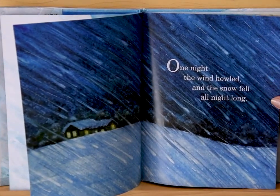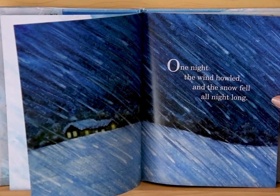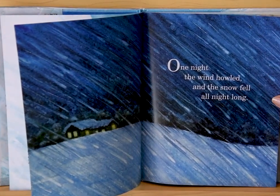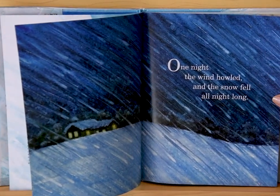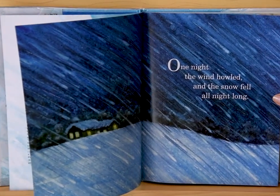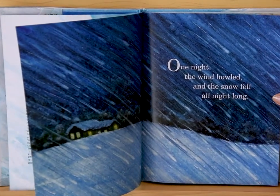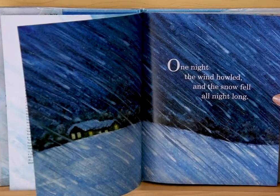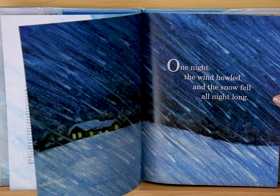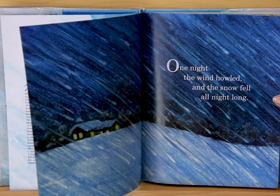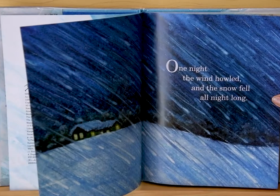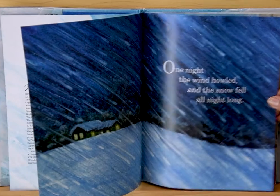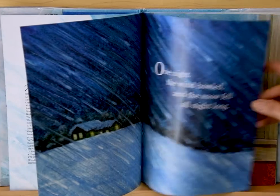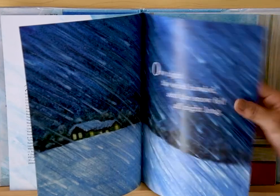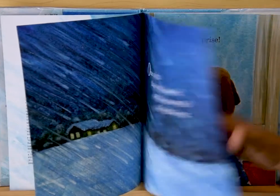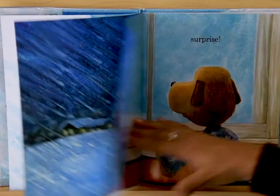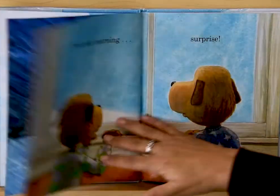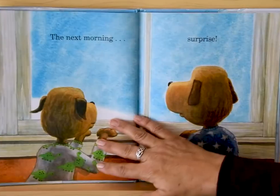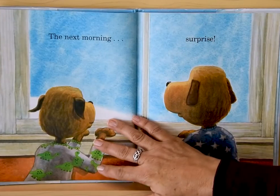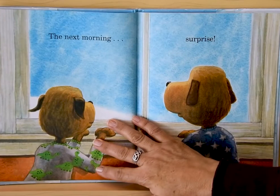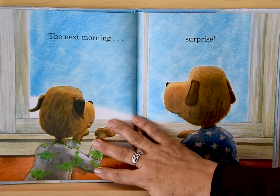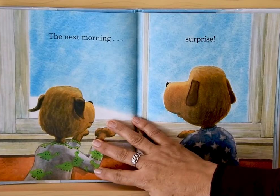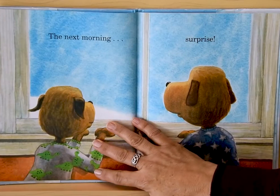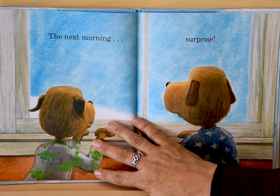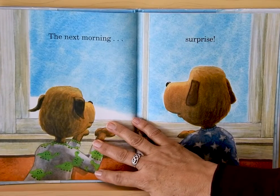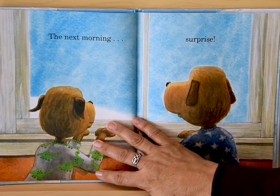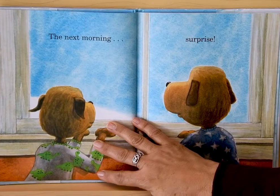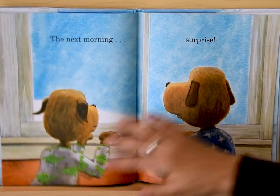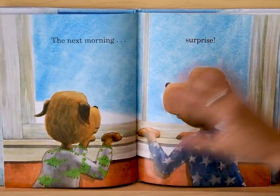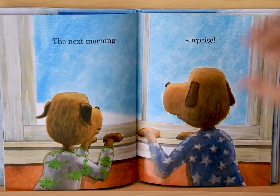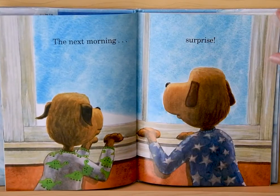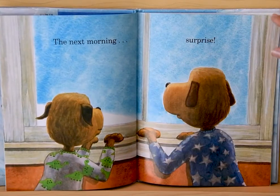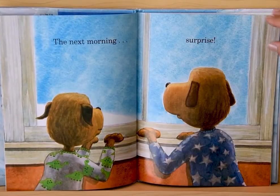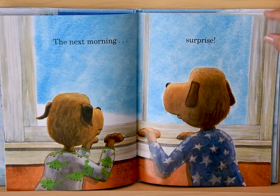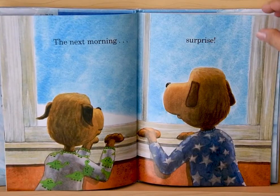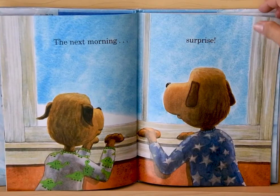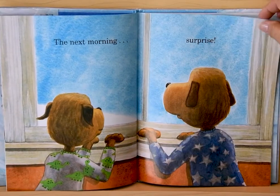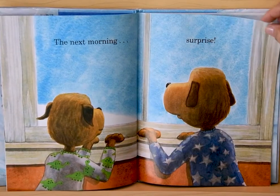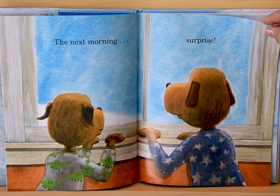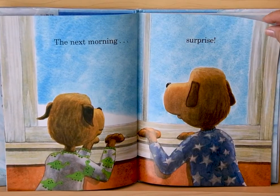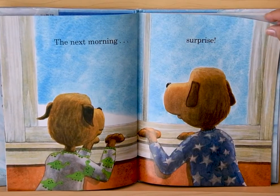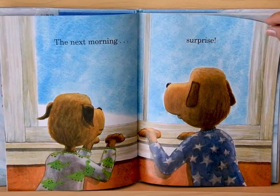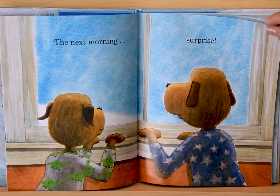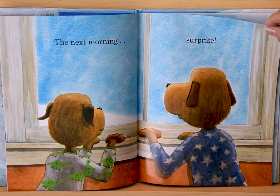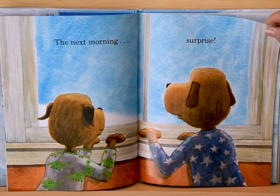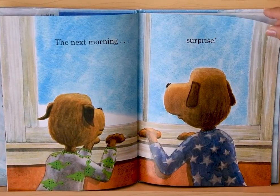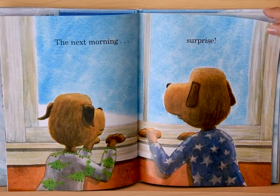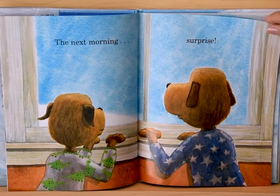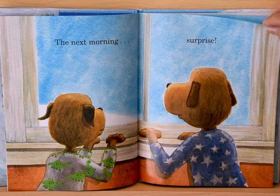fell all night long. The next morning, surprise!